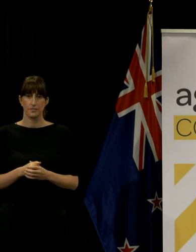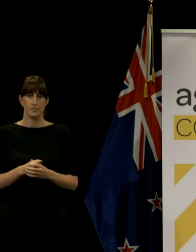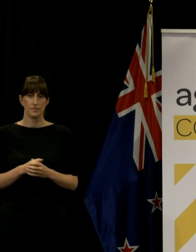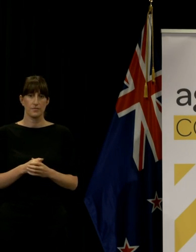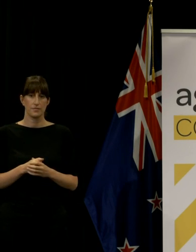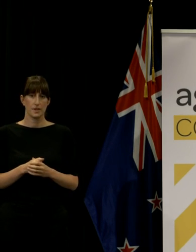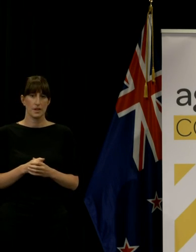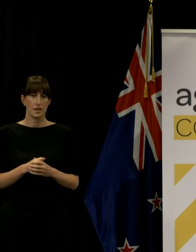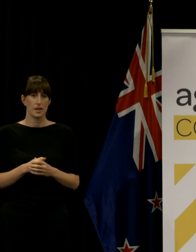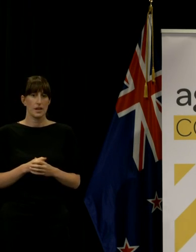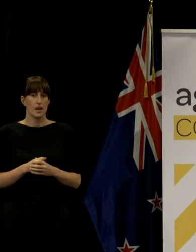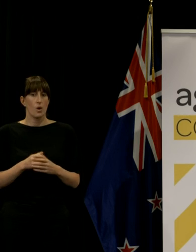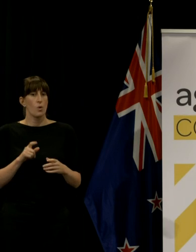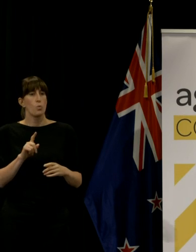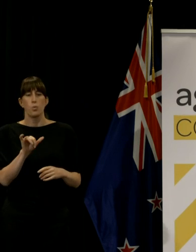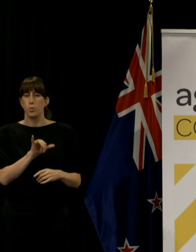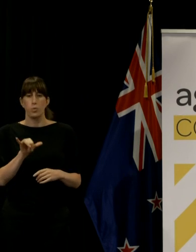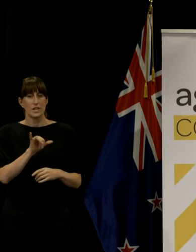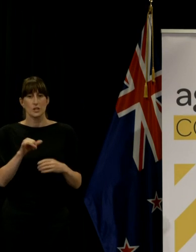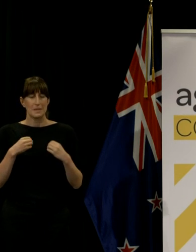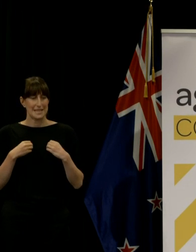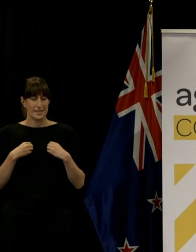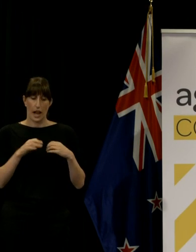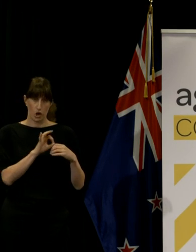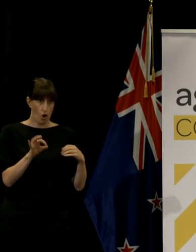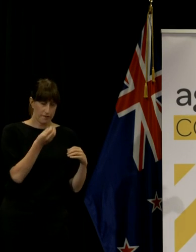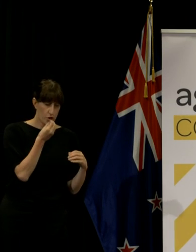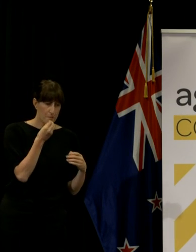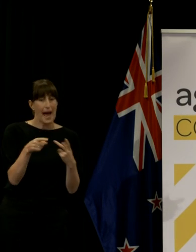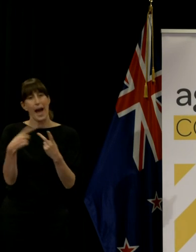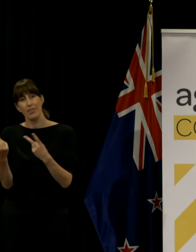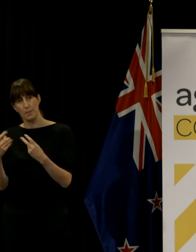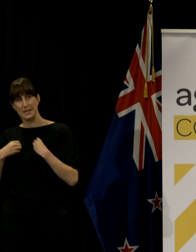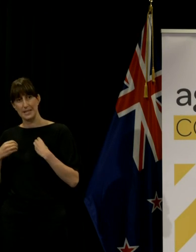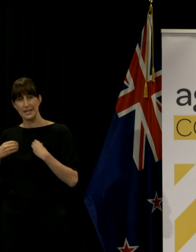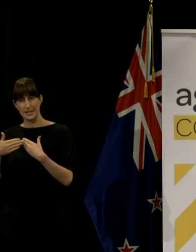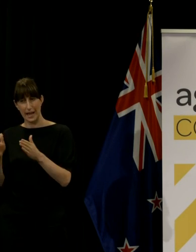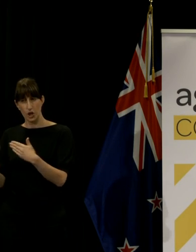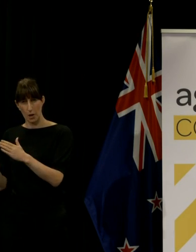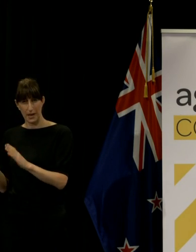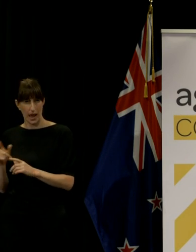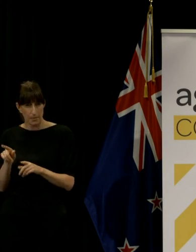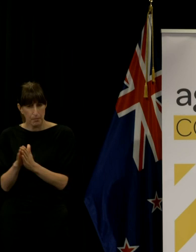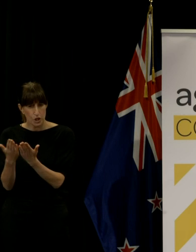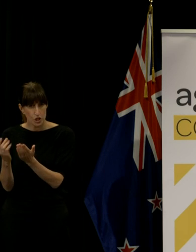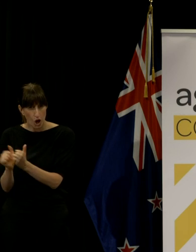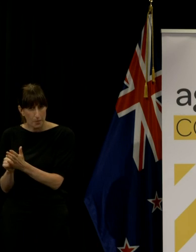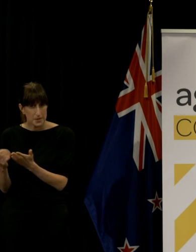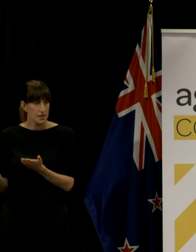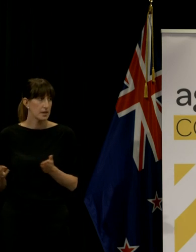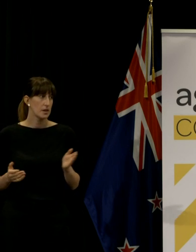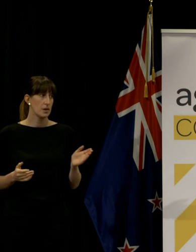books from Whitcoulls? Sure. So again, the primary purpose here is to support safe and